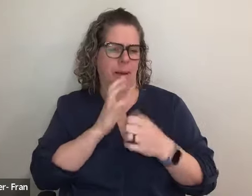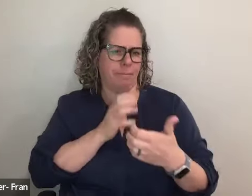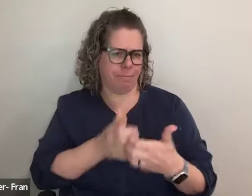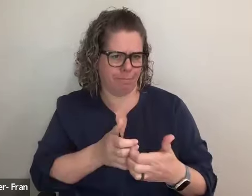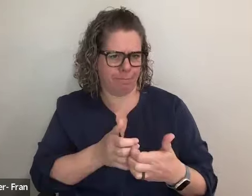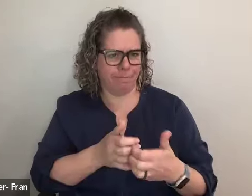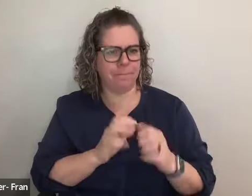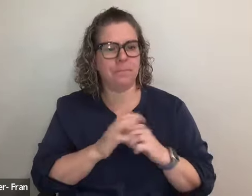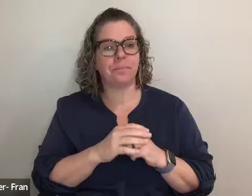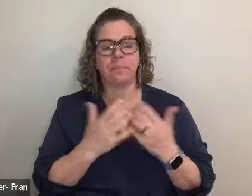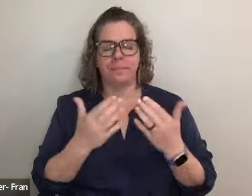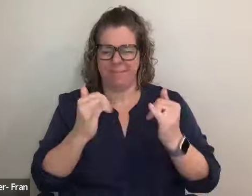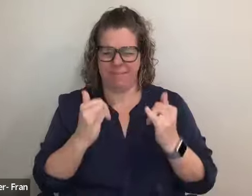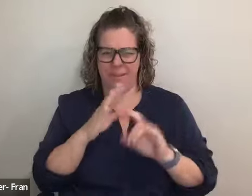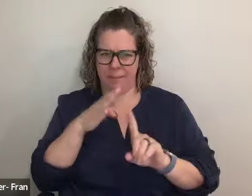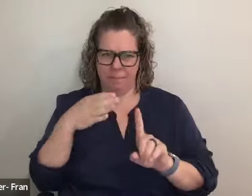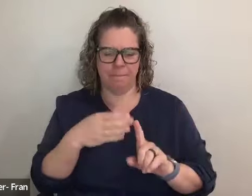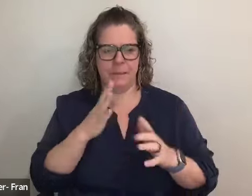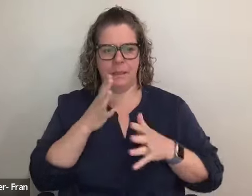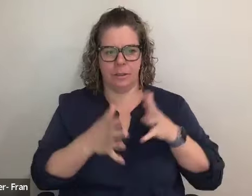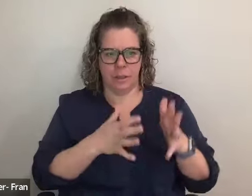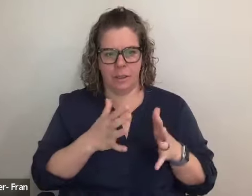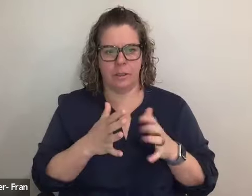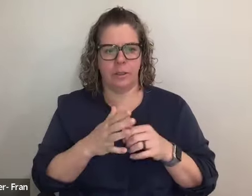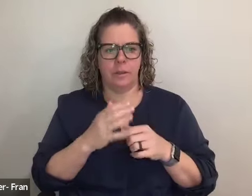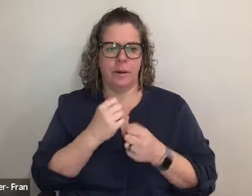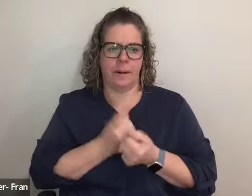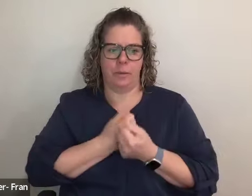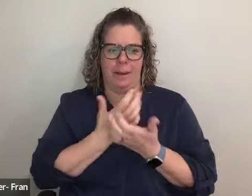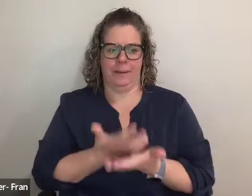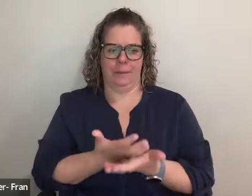Okay, so gestures, the use of motions of the limbs or body as a means of expression.